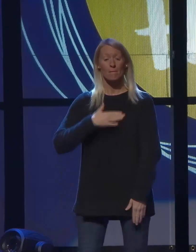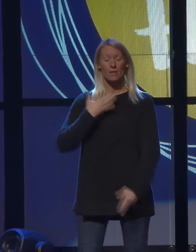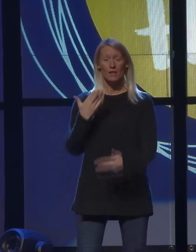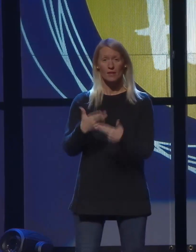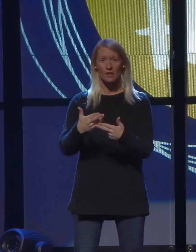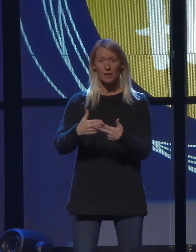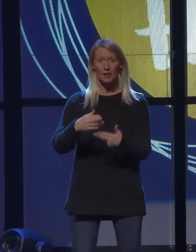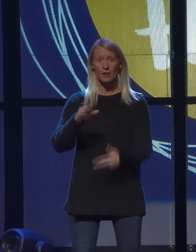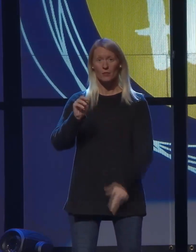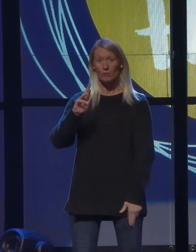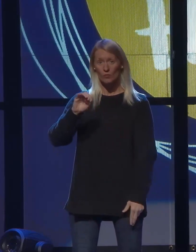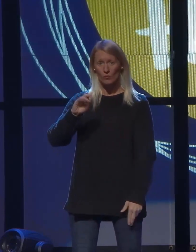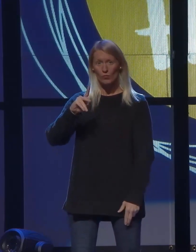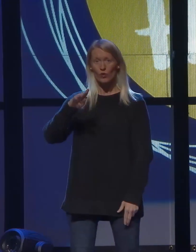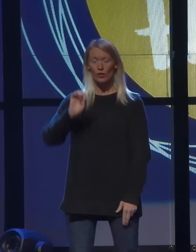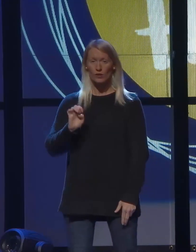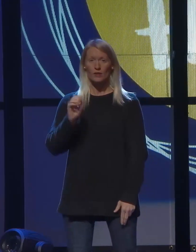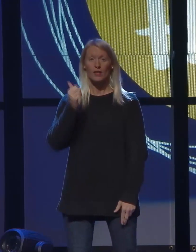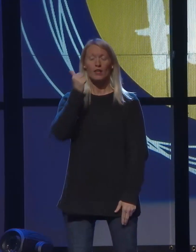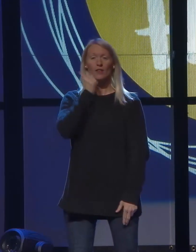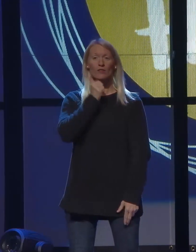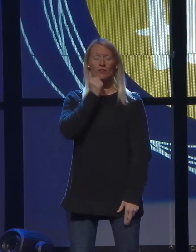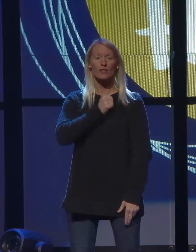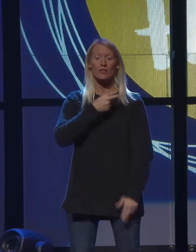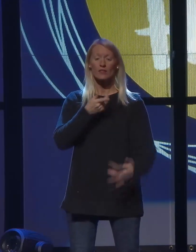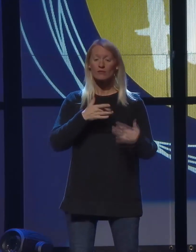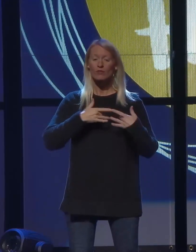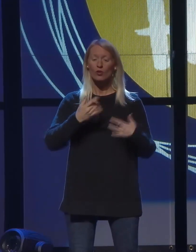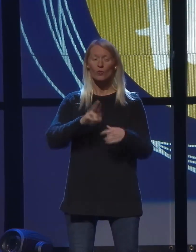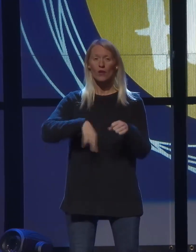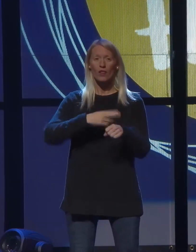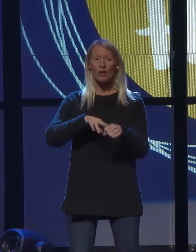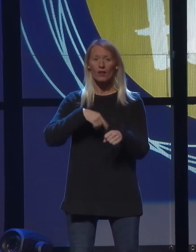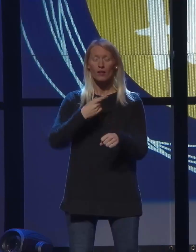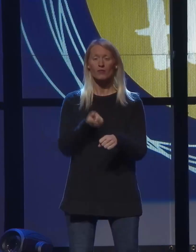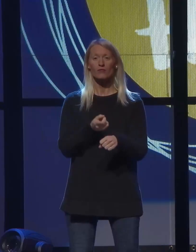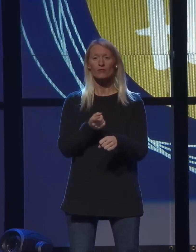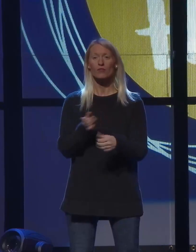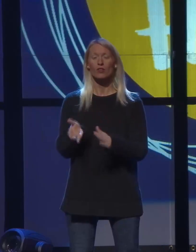my everyday normal life, I manage a day center for